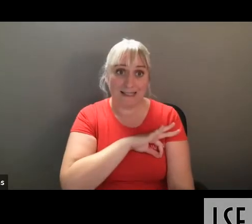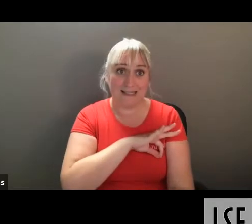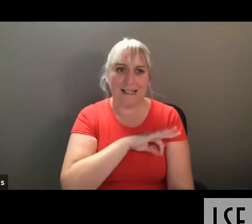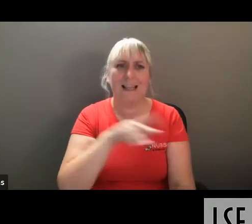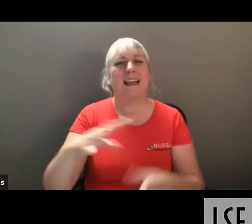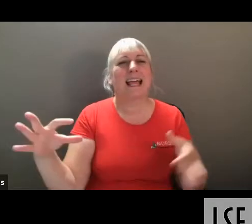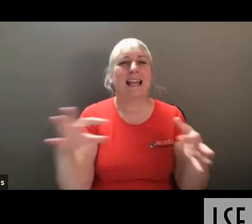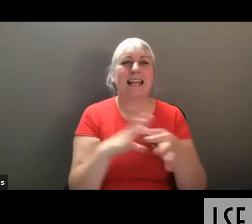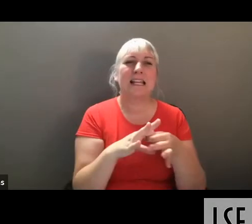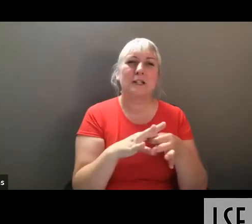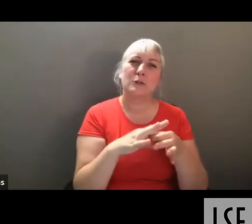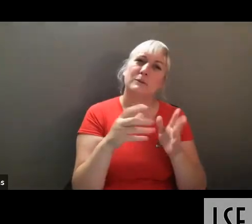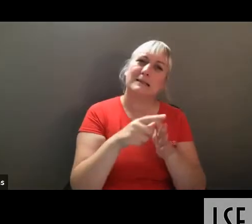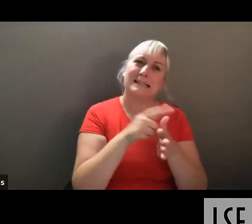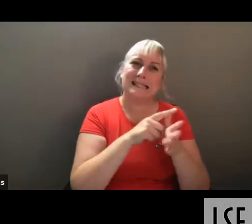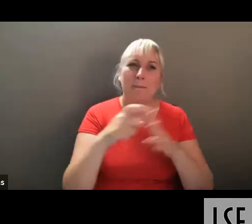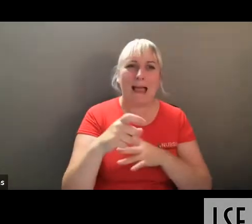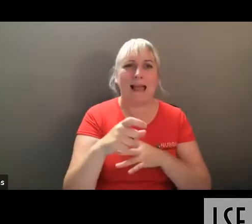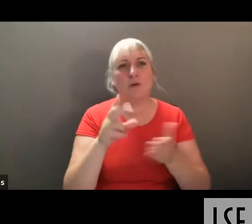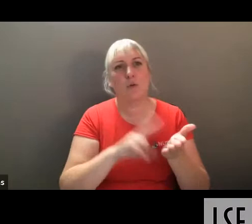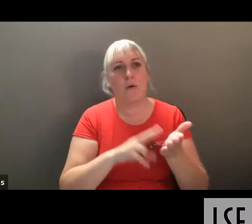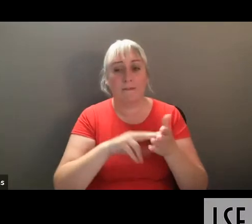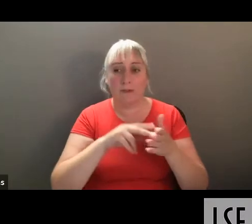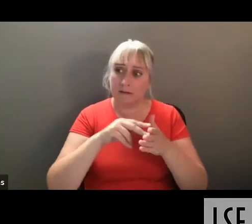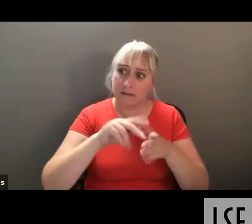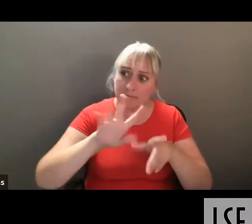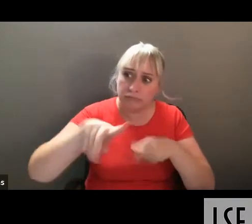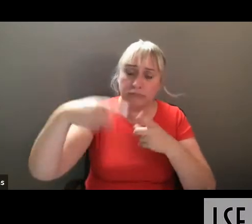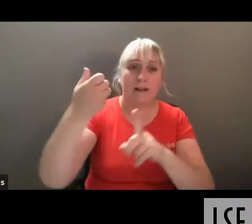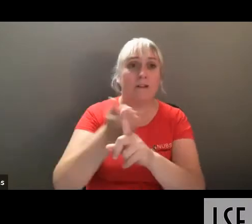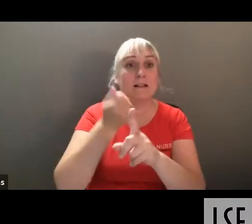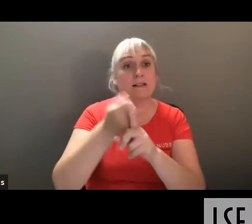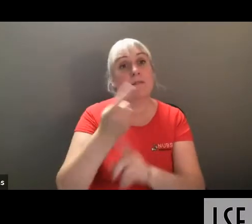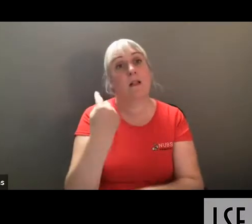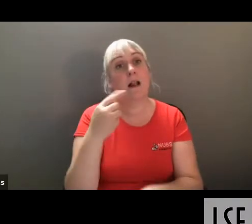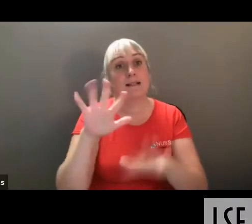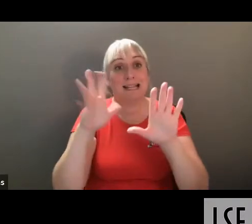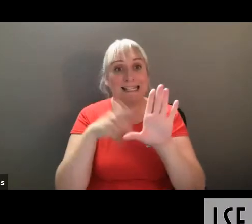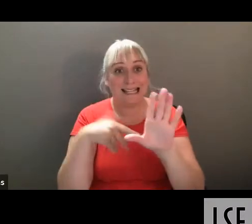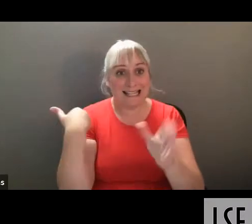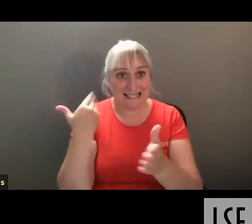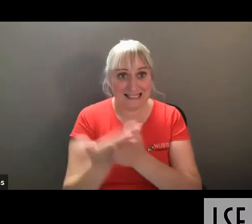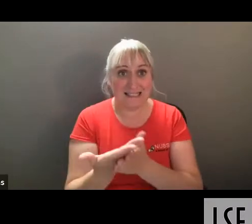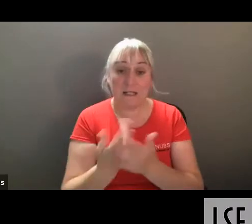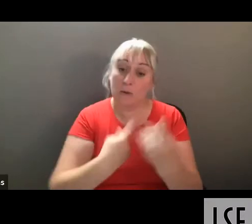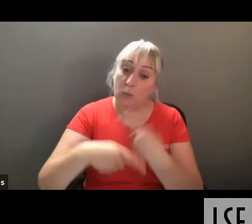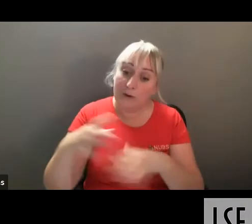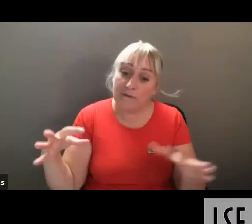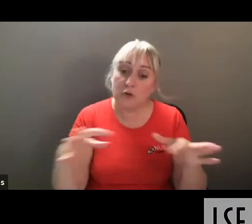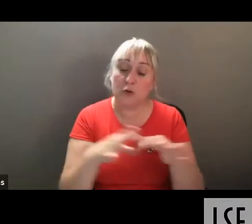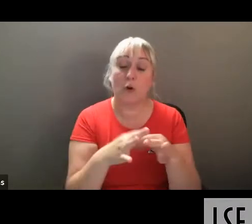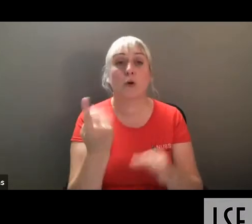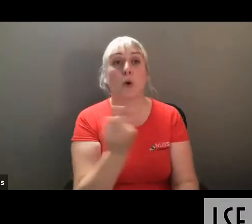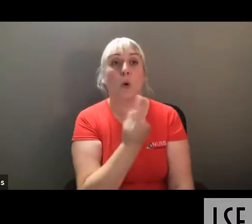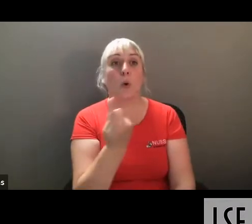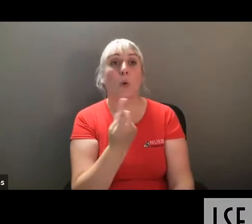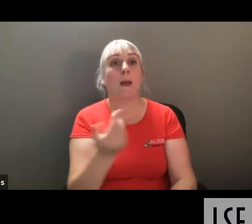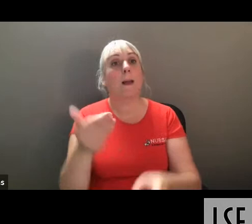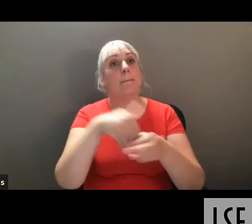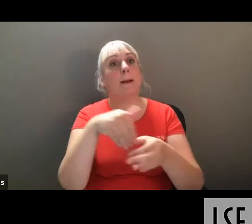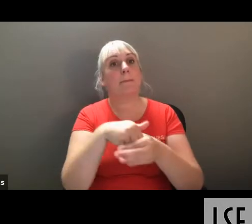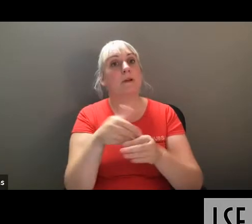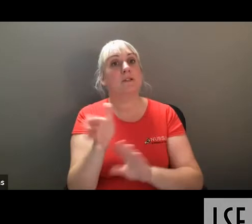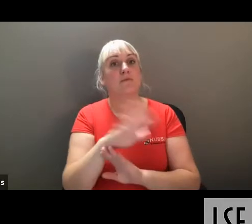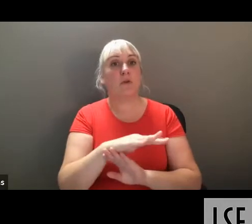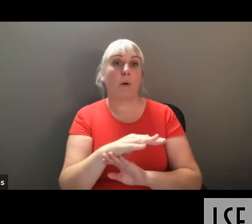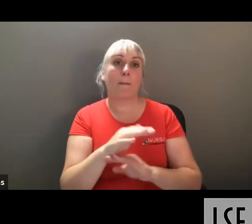fights over the last 10 years. And we joined together with members of Unite Community, of